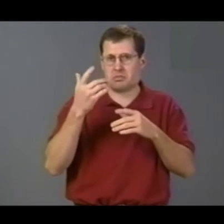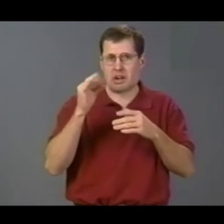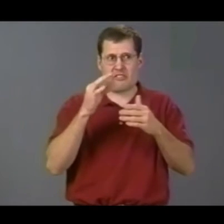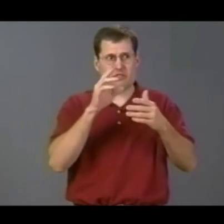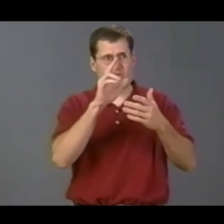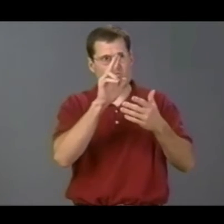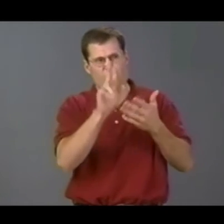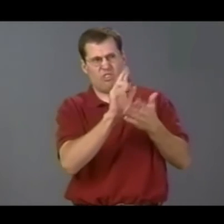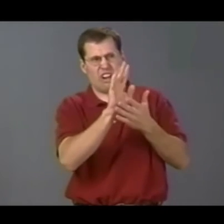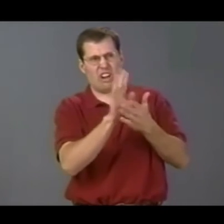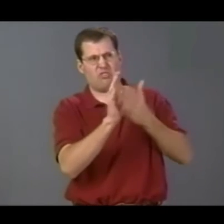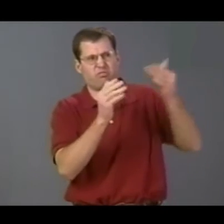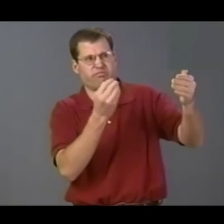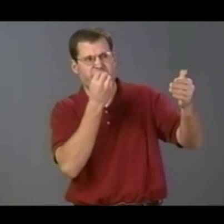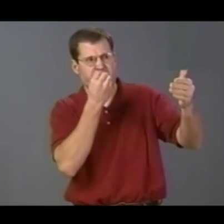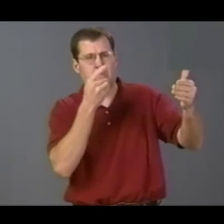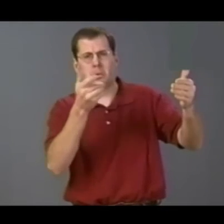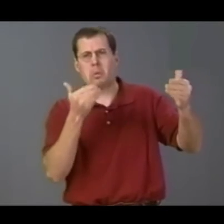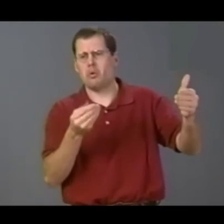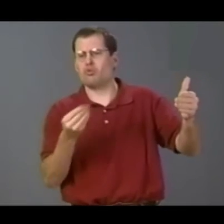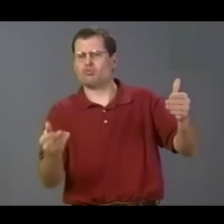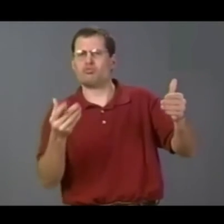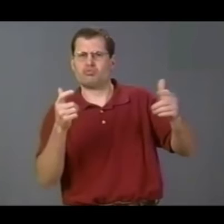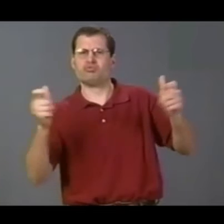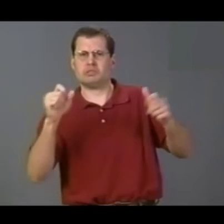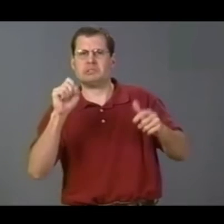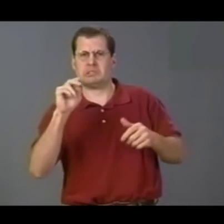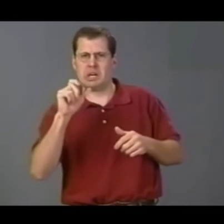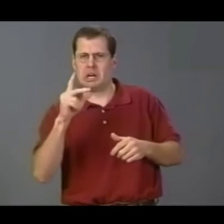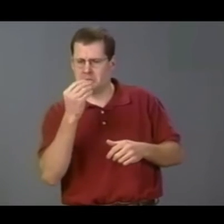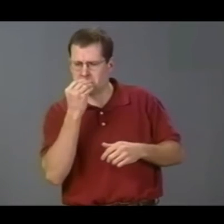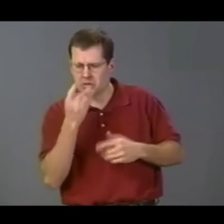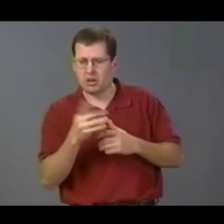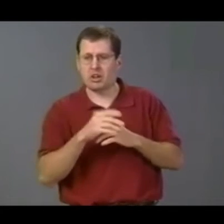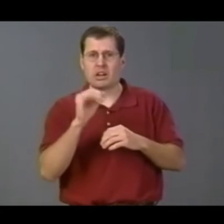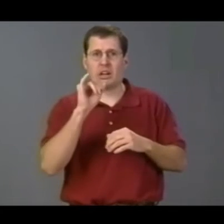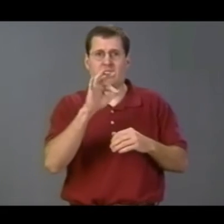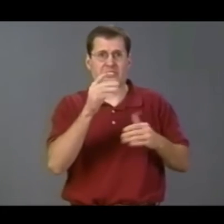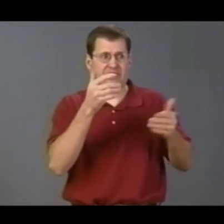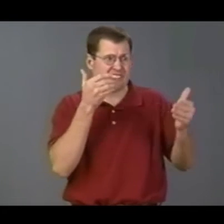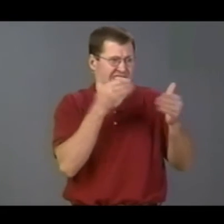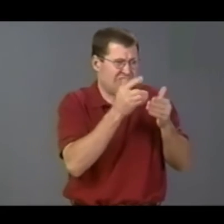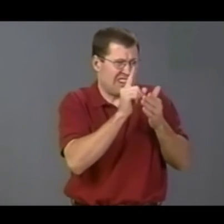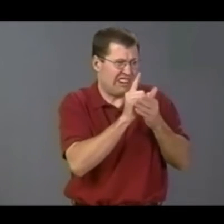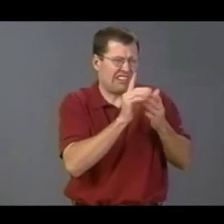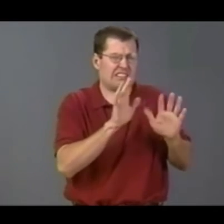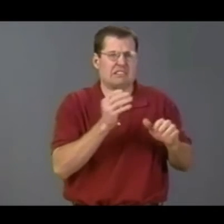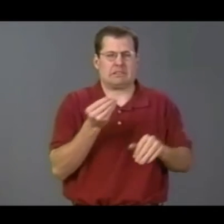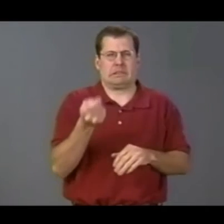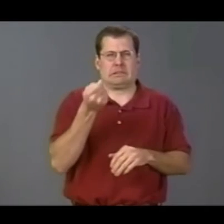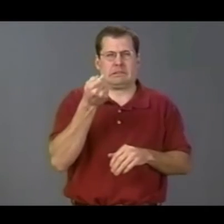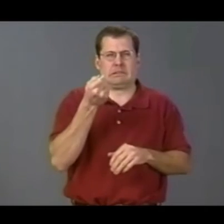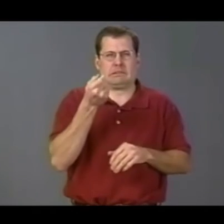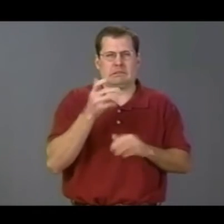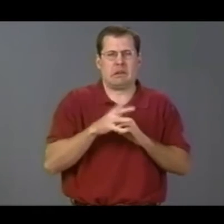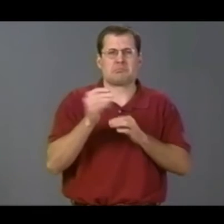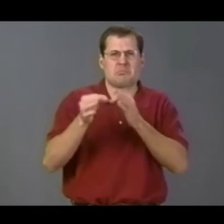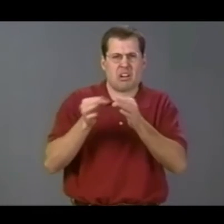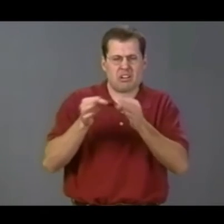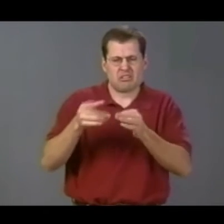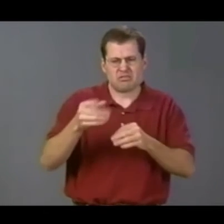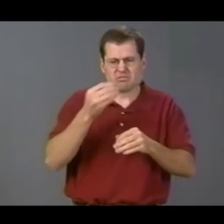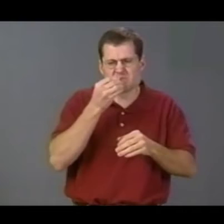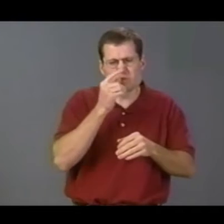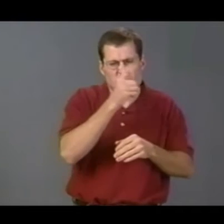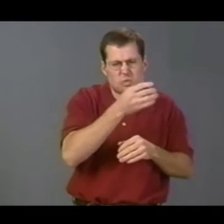They've been eating all day. You need to make a judgment call. Maybe 3 to 5 hours they haven't eaten. Give them a big snack. But if it's close to dinner